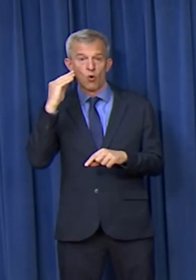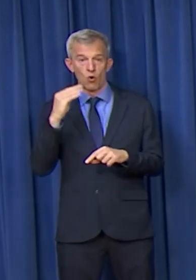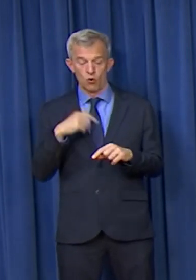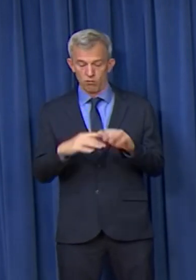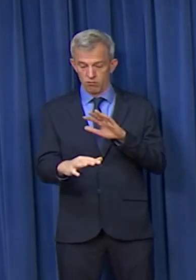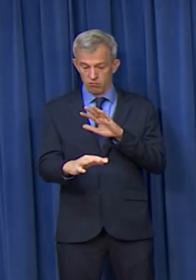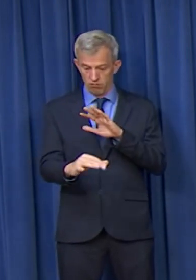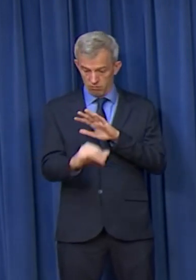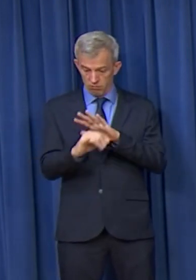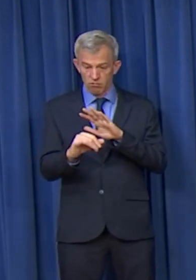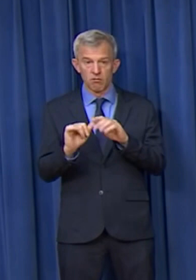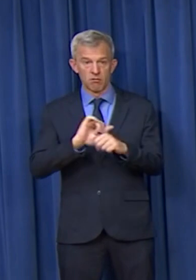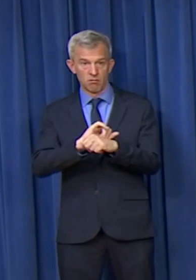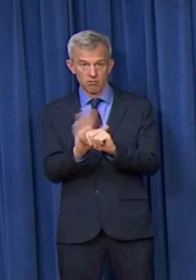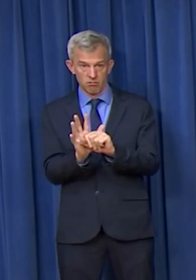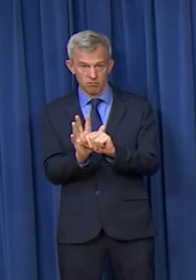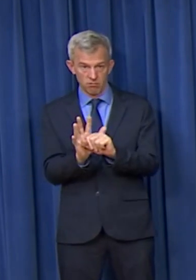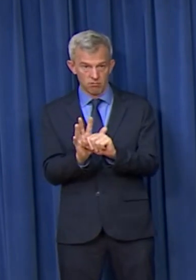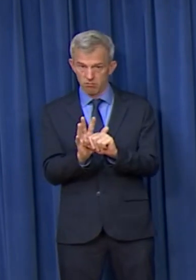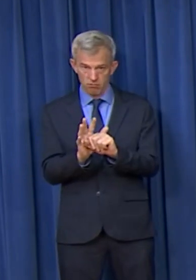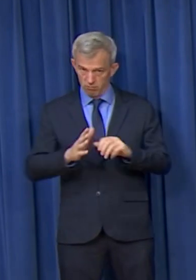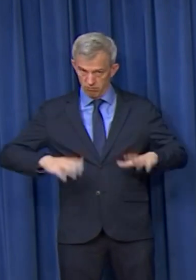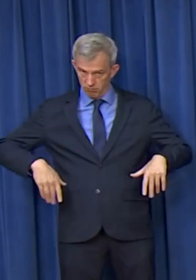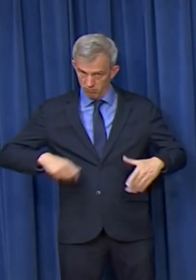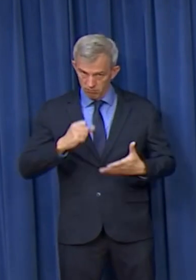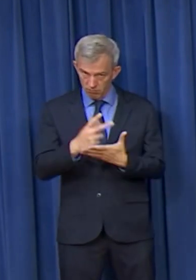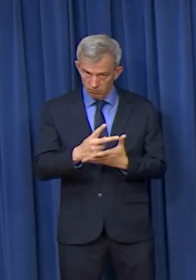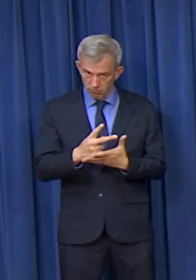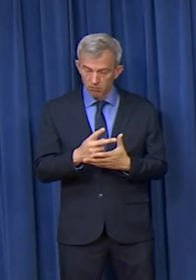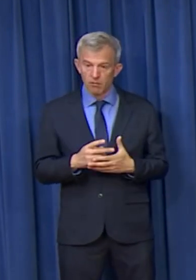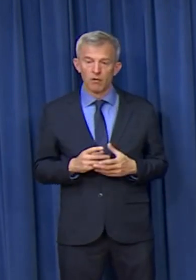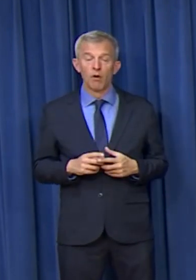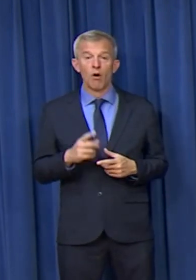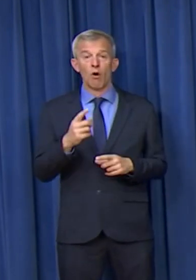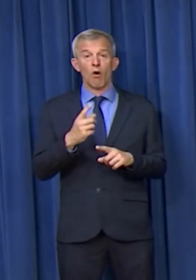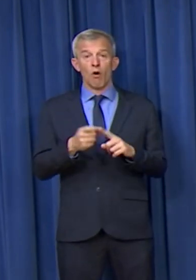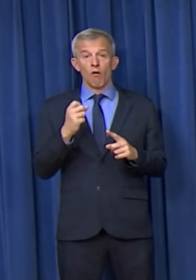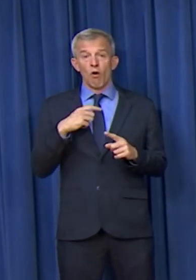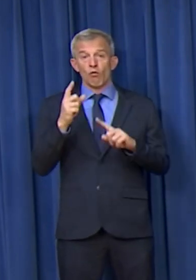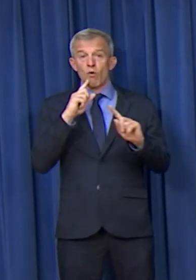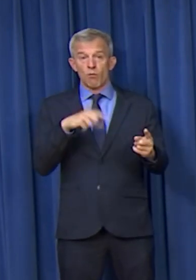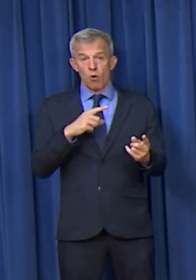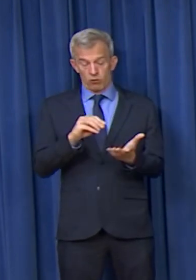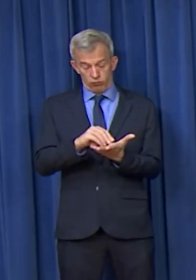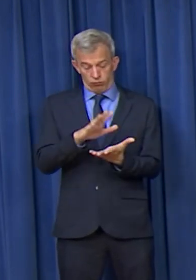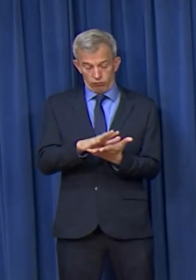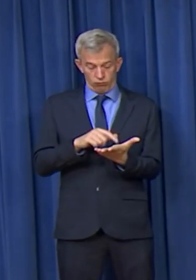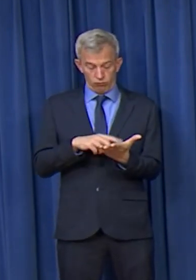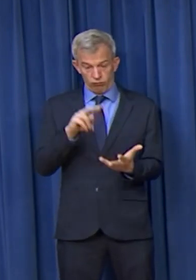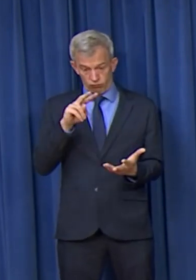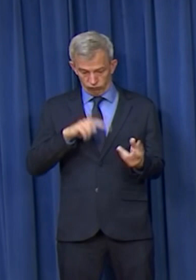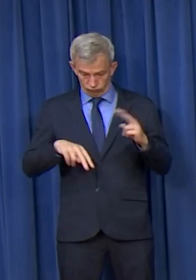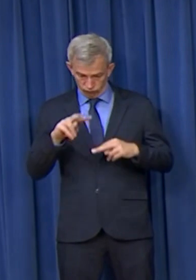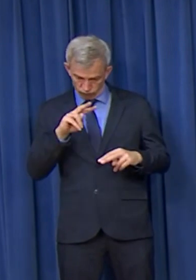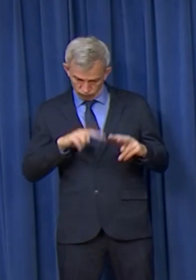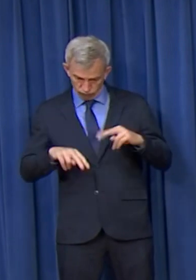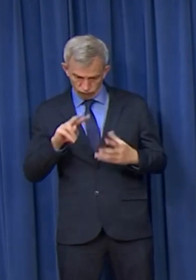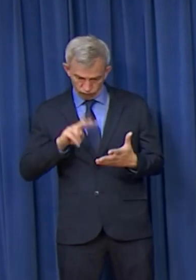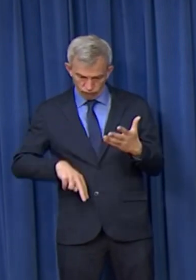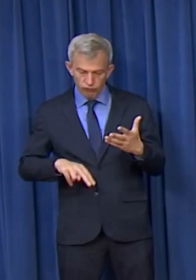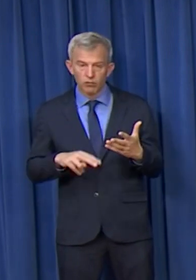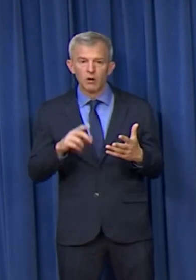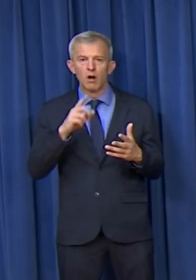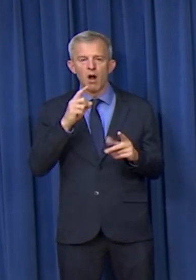virus. Now, according to published reports, accurate testing for this virus